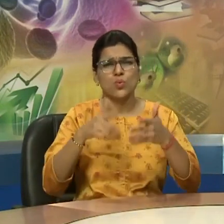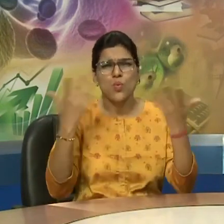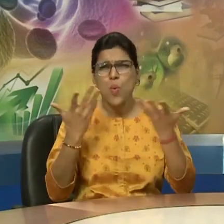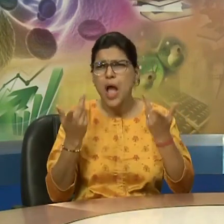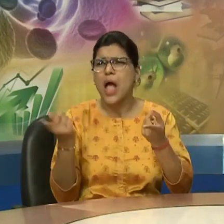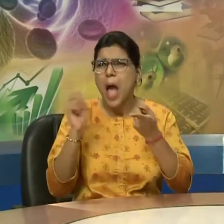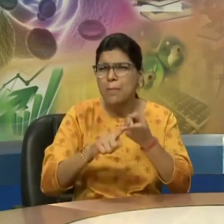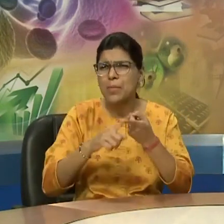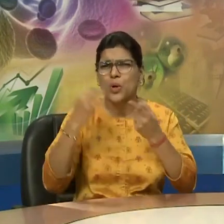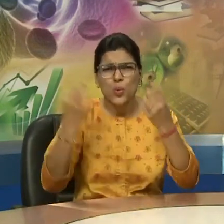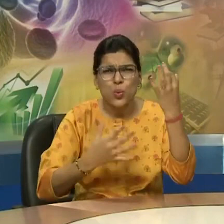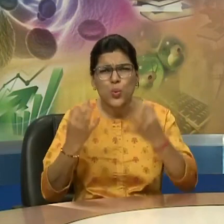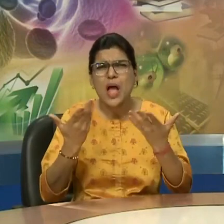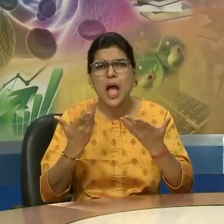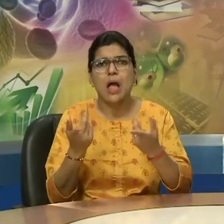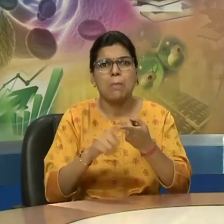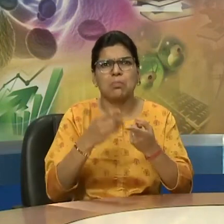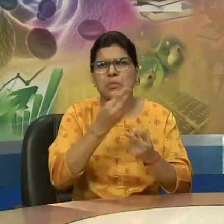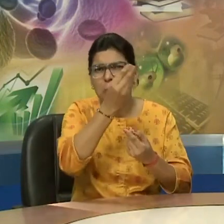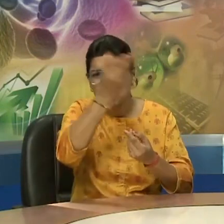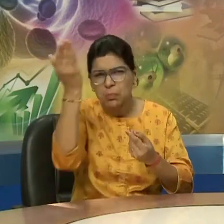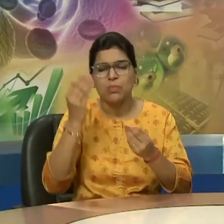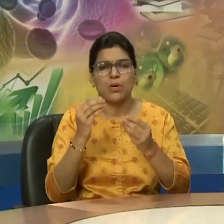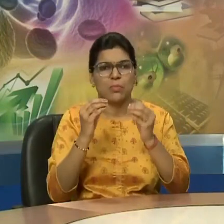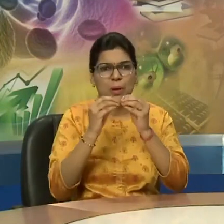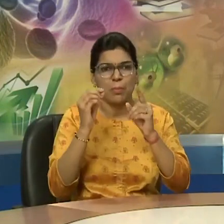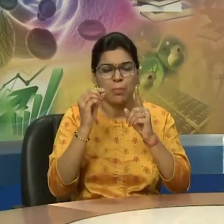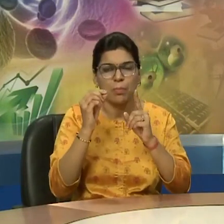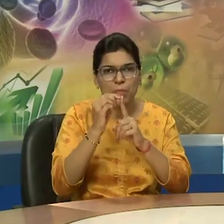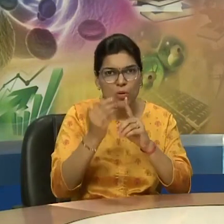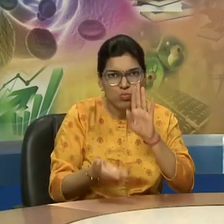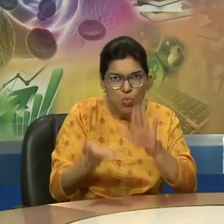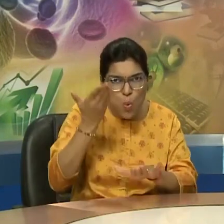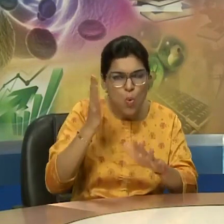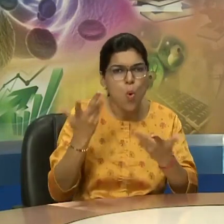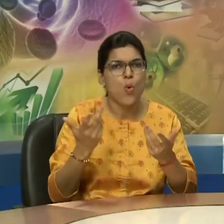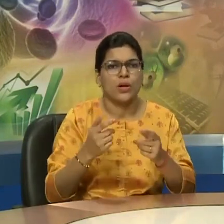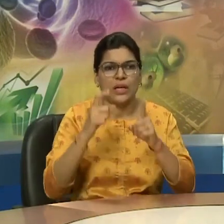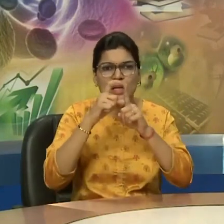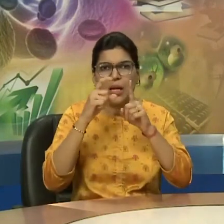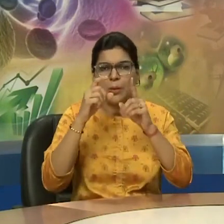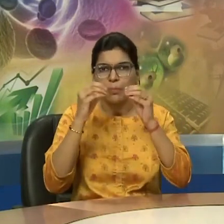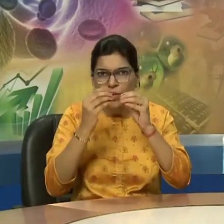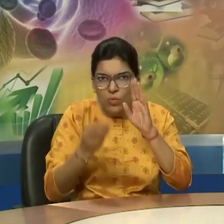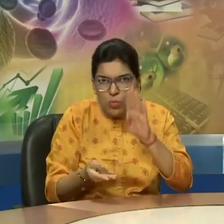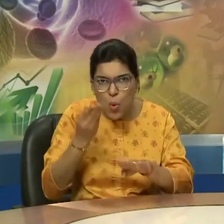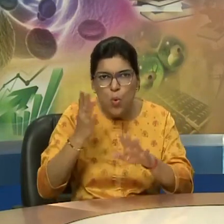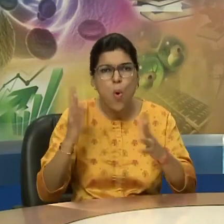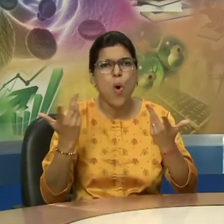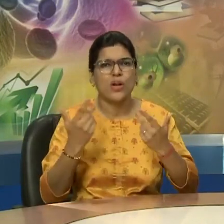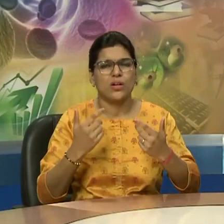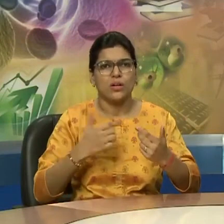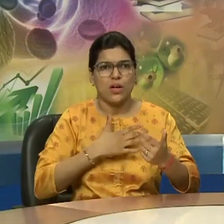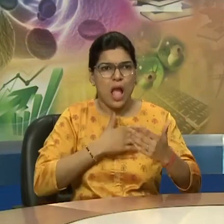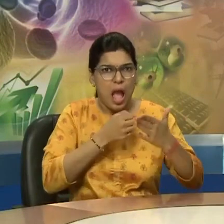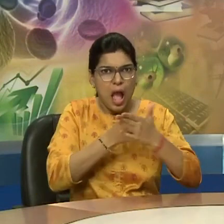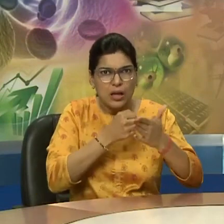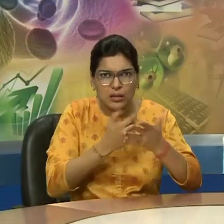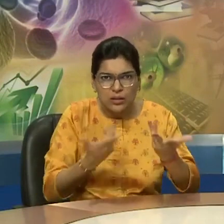That is why disease like hypertension, diabetes, heart related problems are